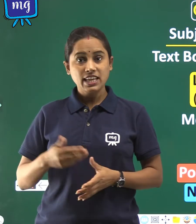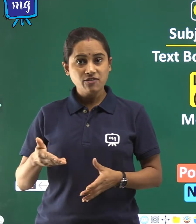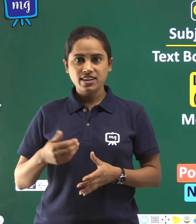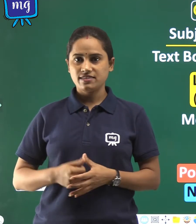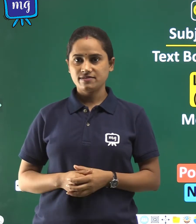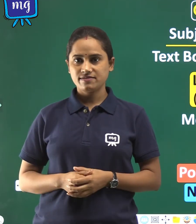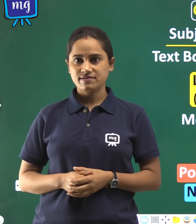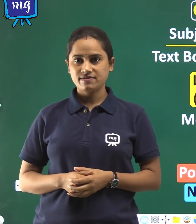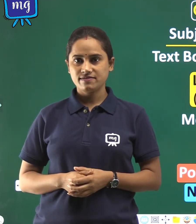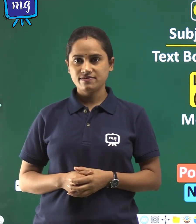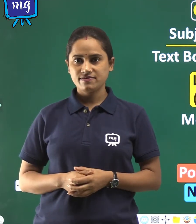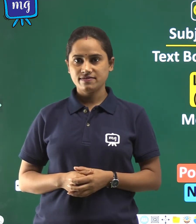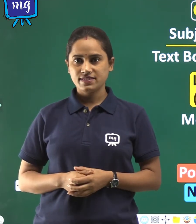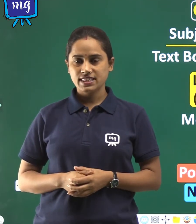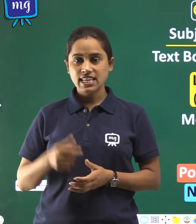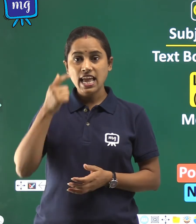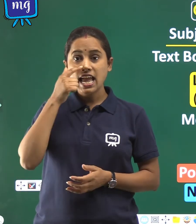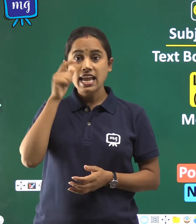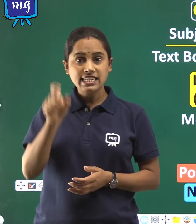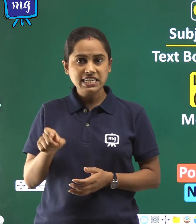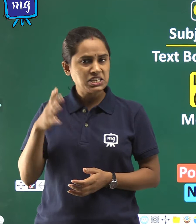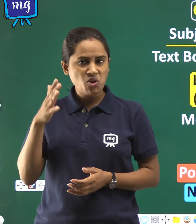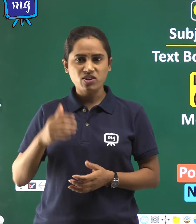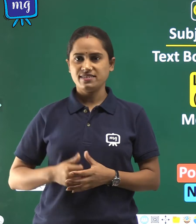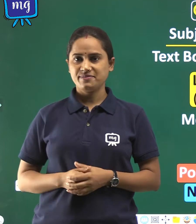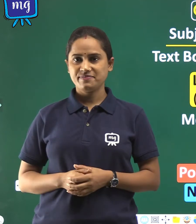Even she is not